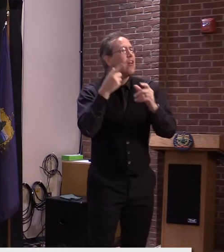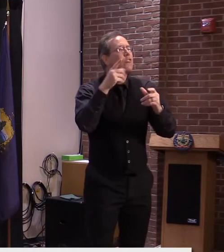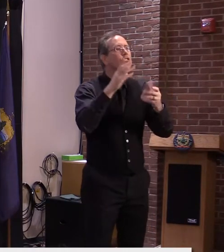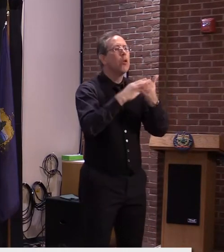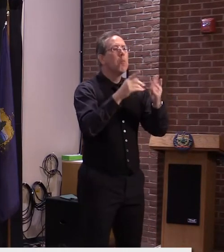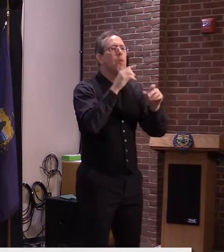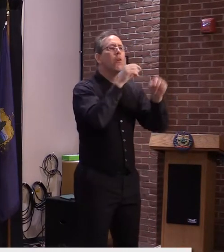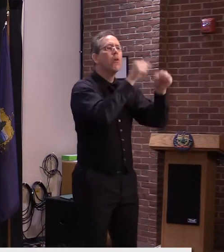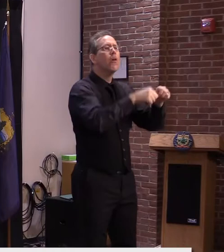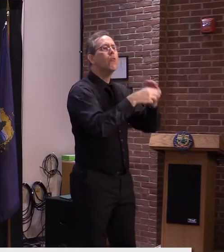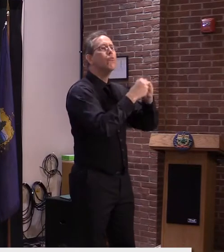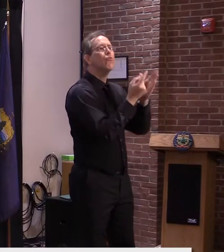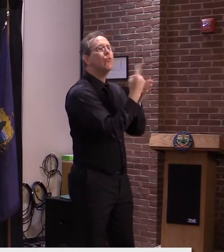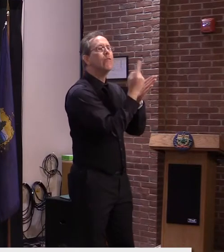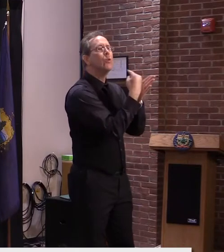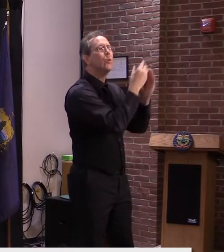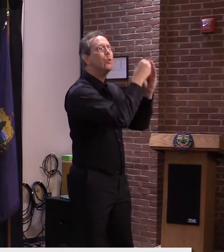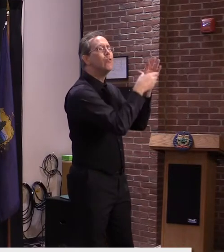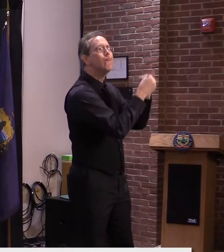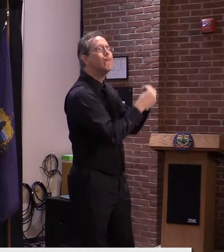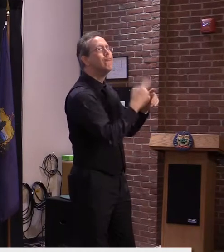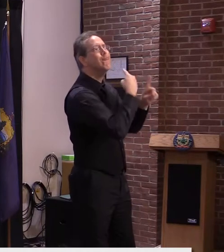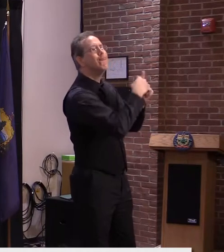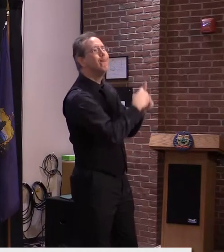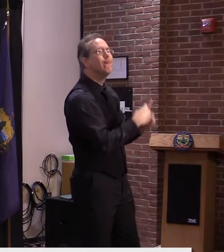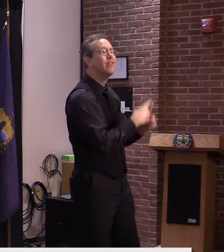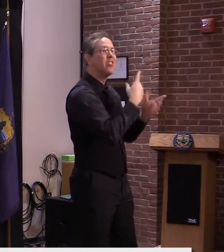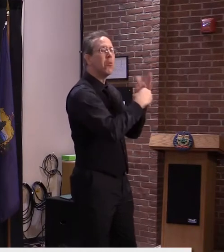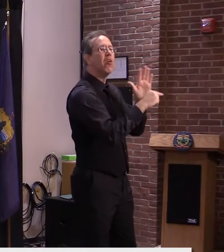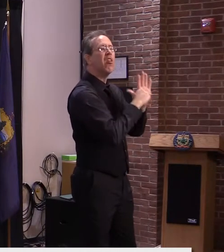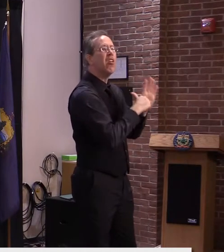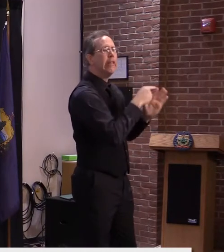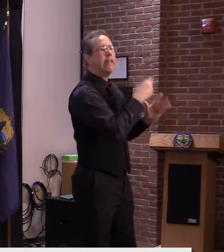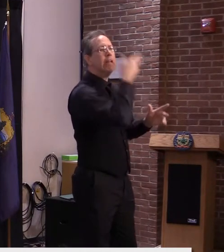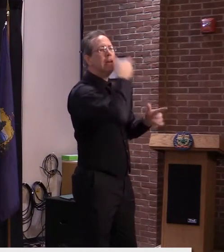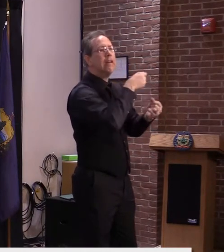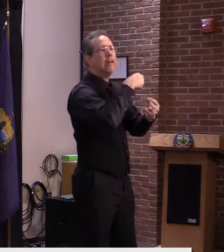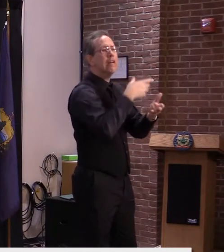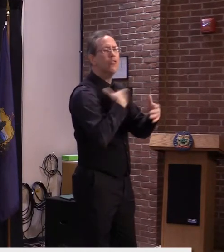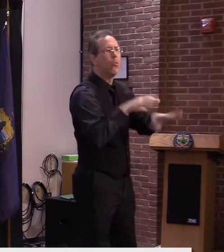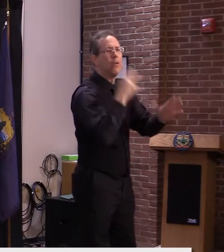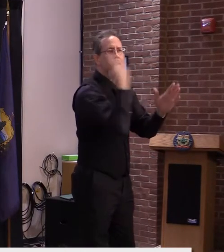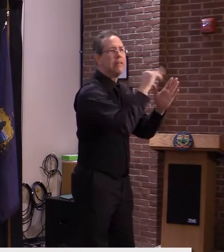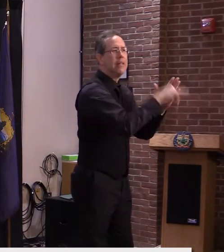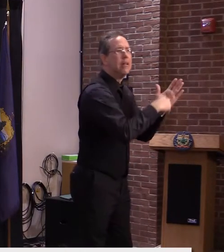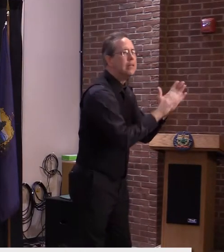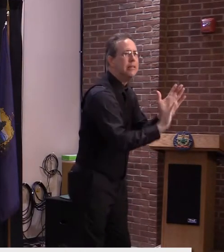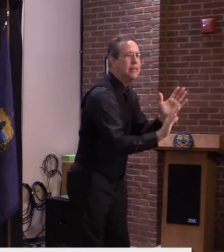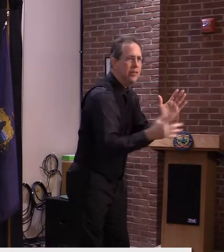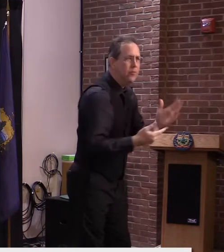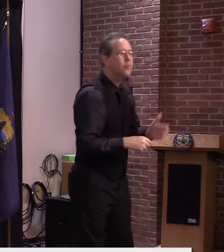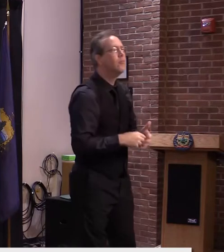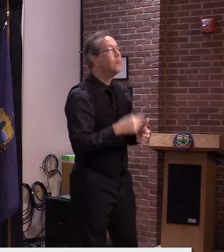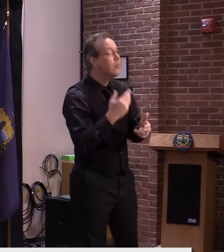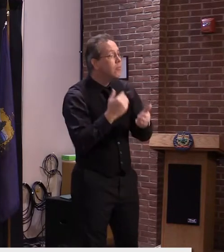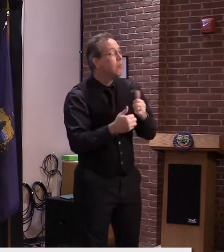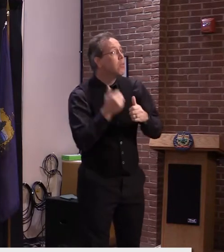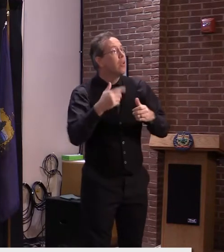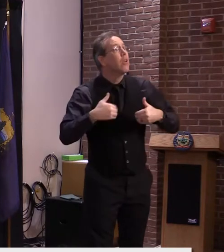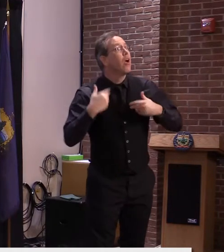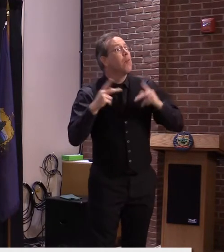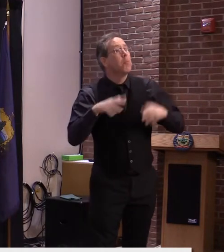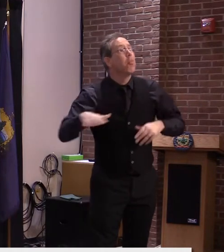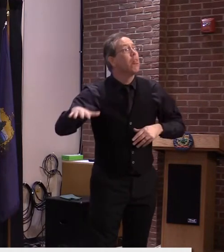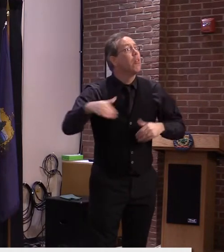phone. For most of them, they can only be reached by cell phone. 98% of U.S. college graduates rely on their cell